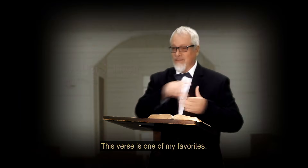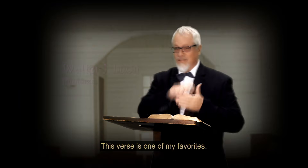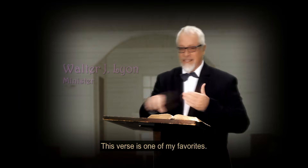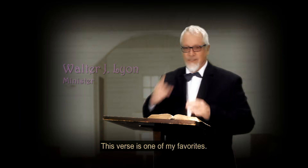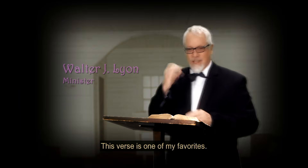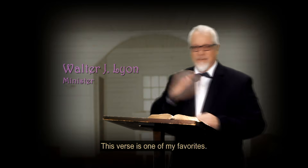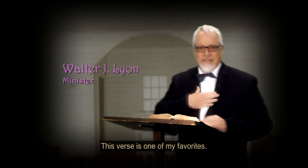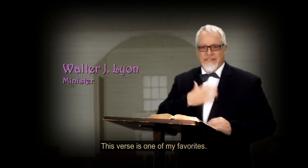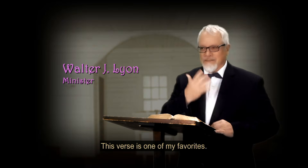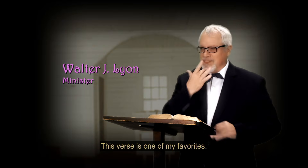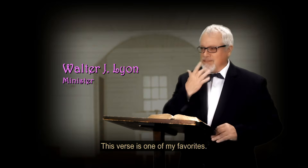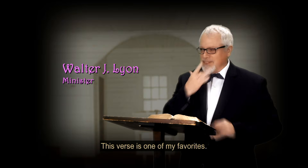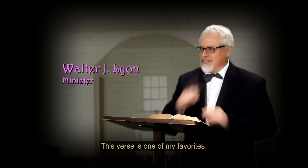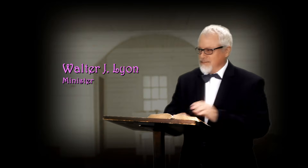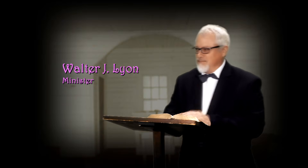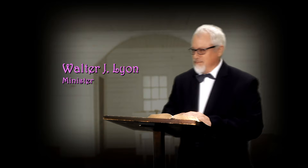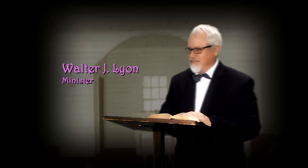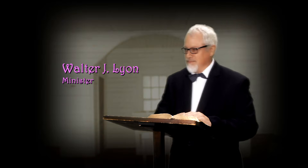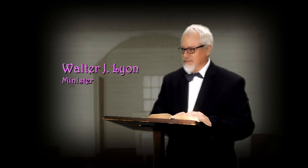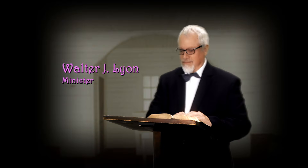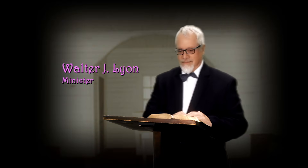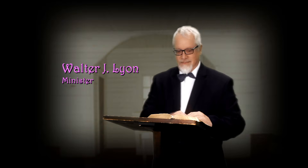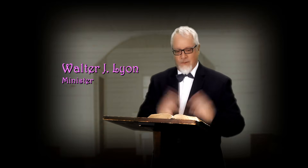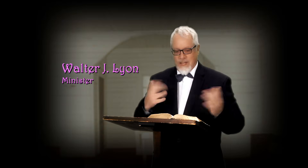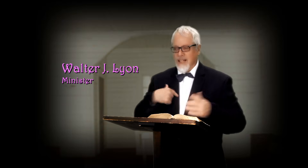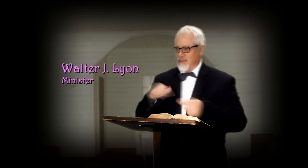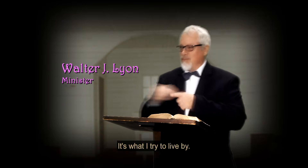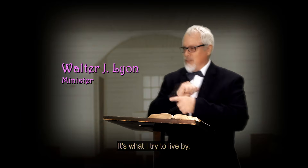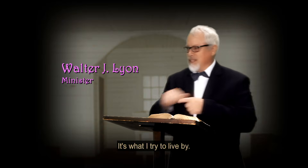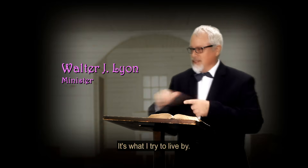This verse is one of my favorites. It's what I try to live by.